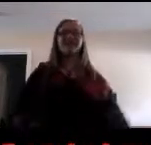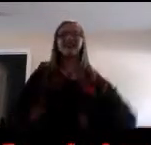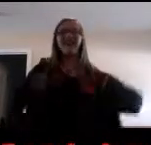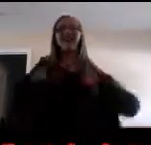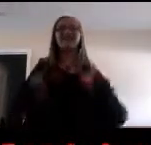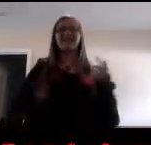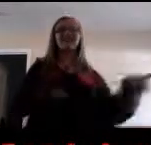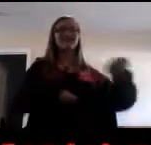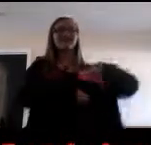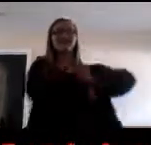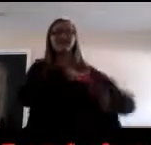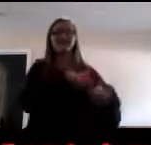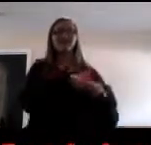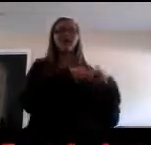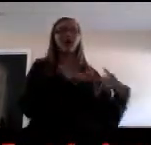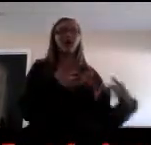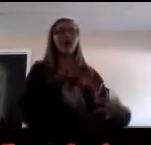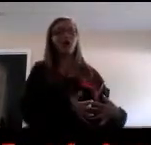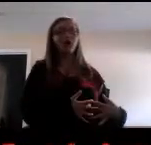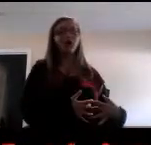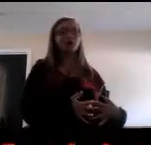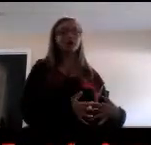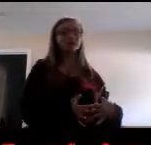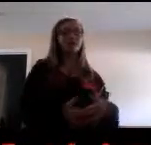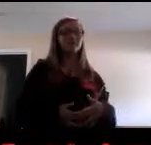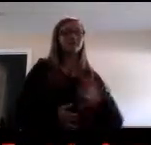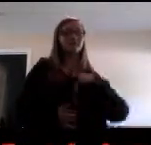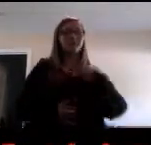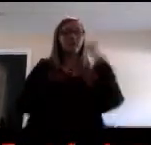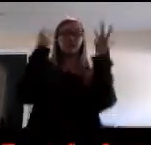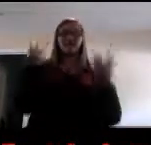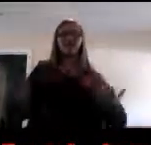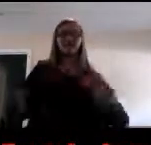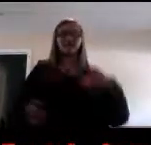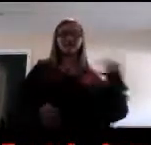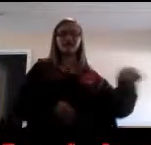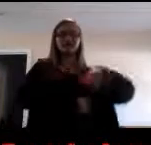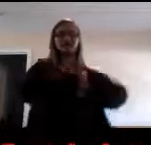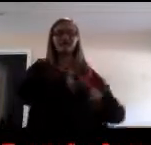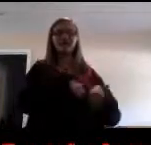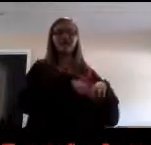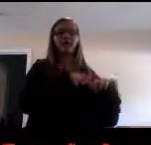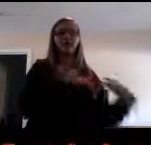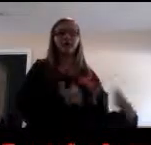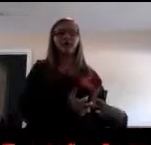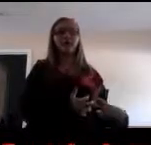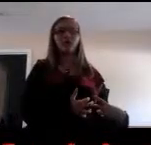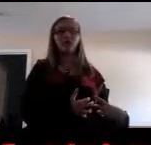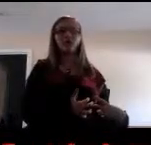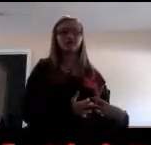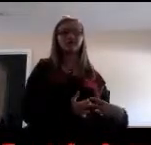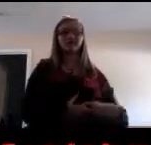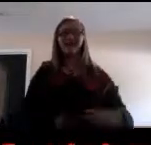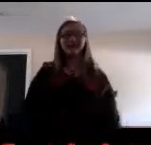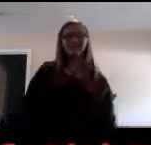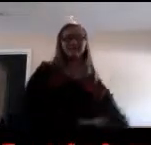I'm a liar She's a tear in my heart, I'm on fire She's a tear in my heart, take